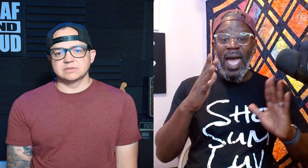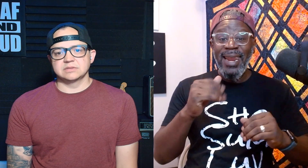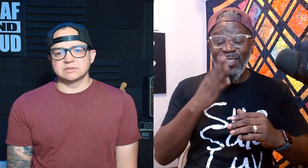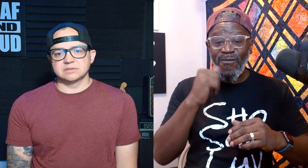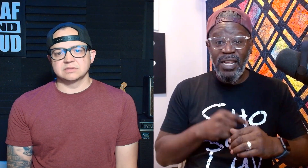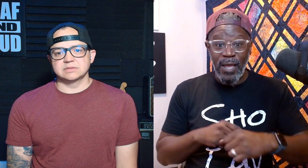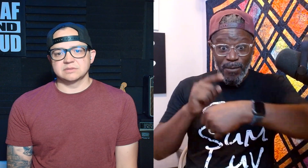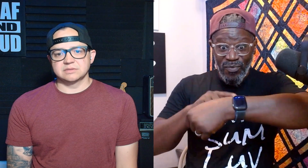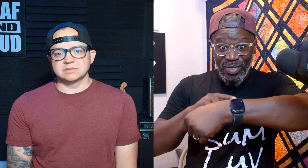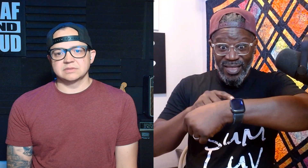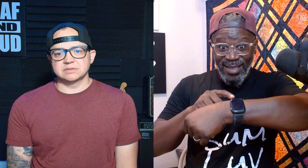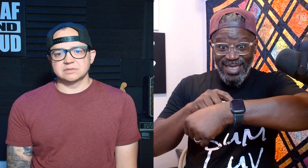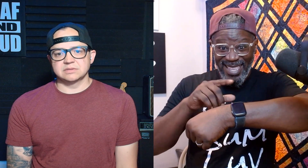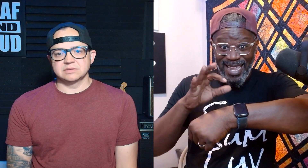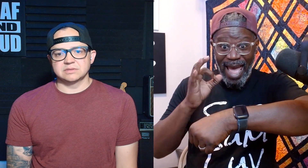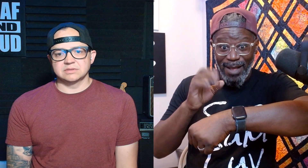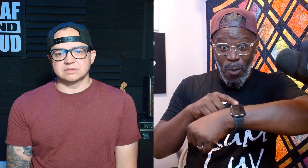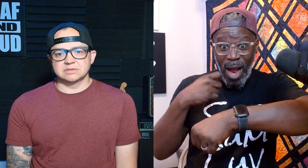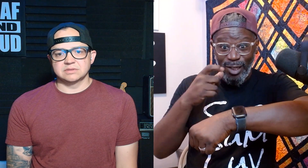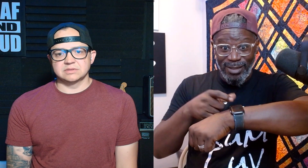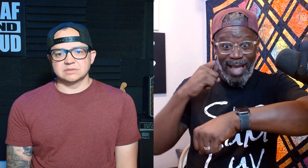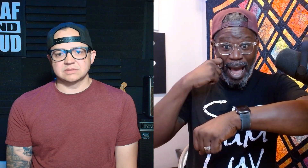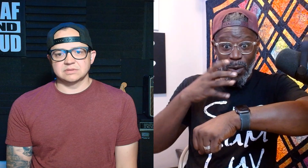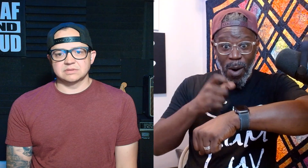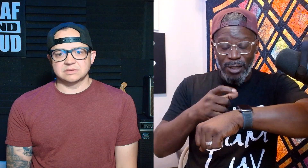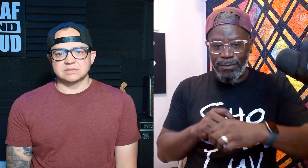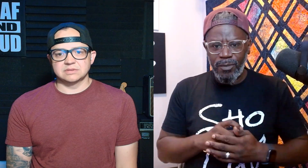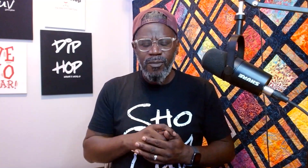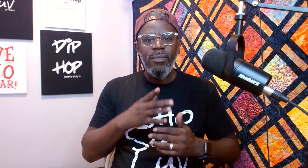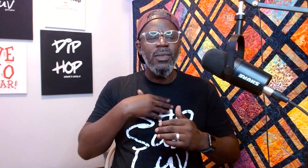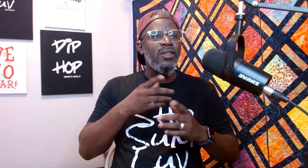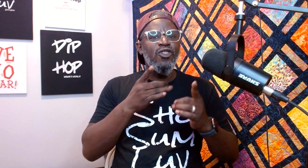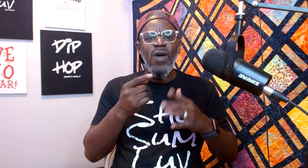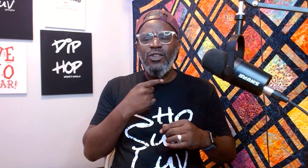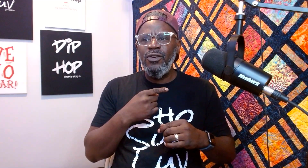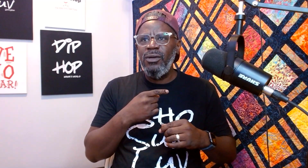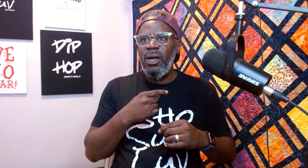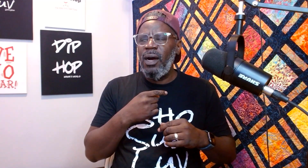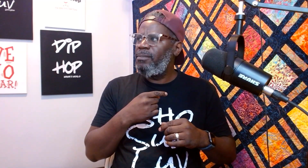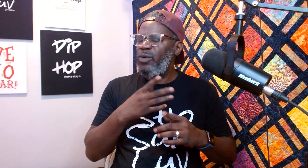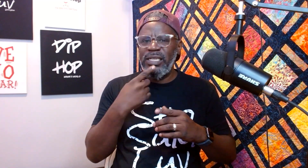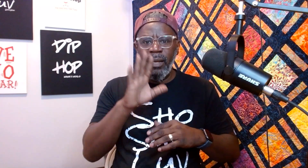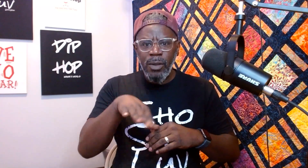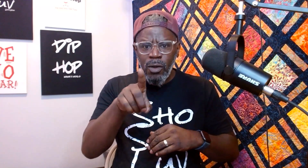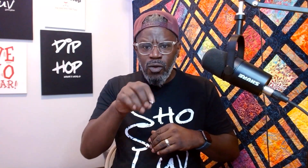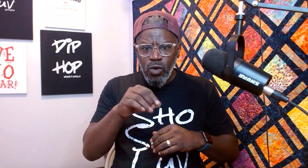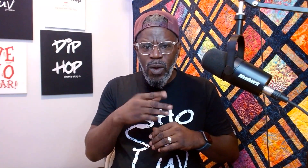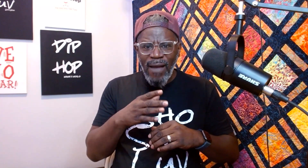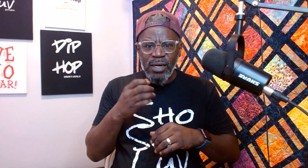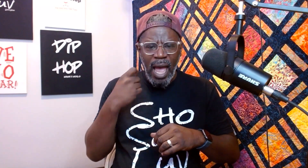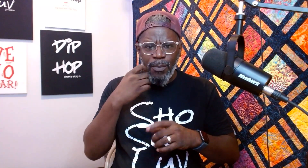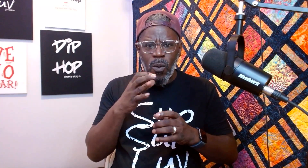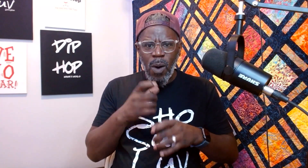on. And here's the funny thing. The watch, Apple Watch, director was saying, do